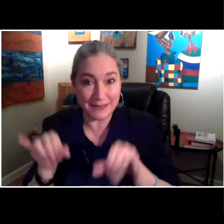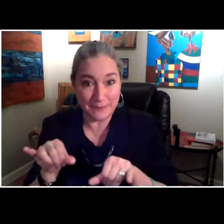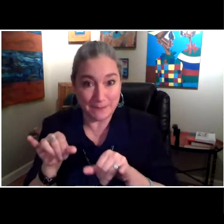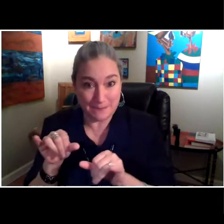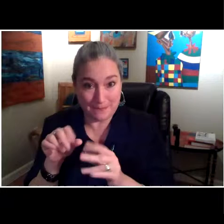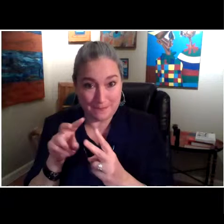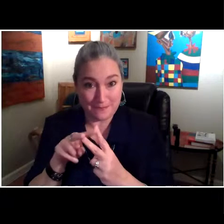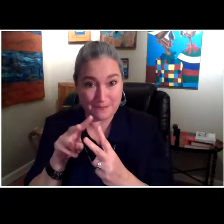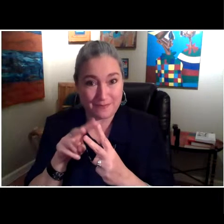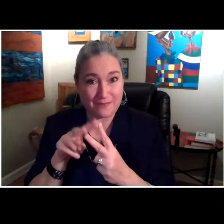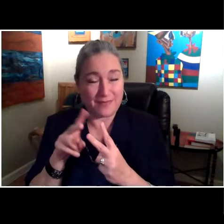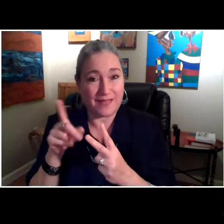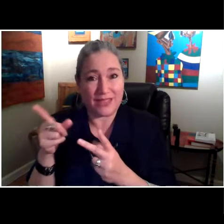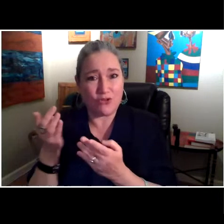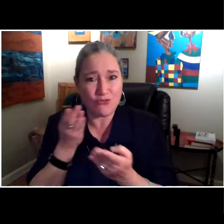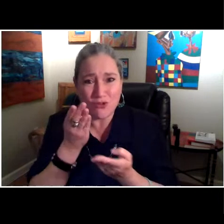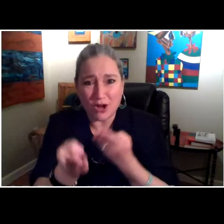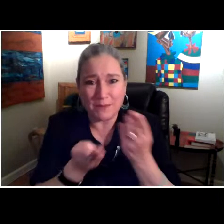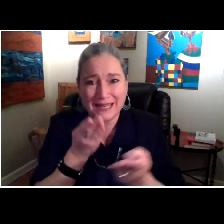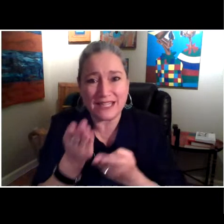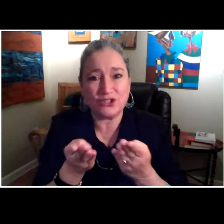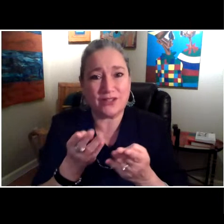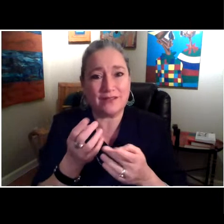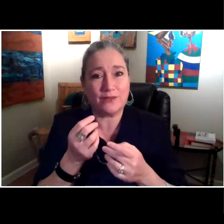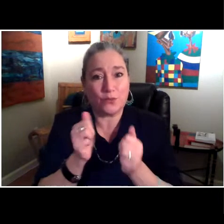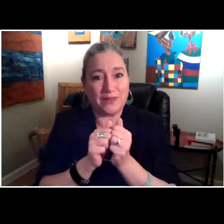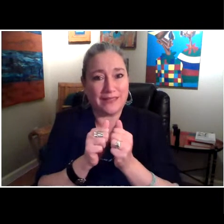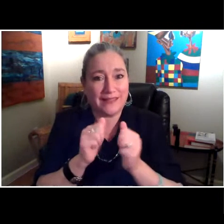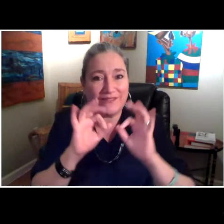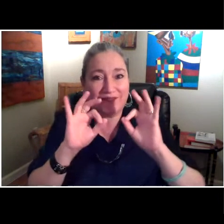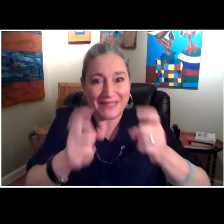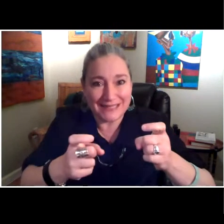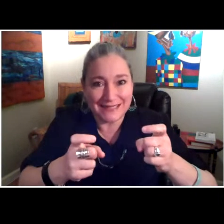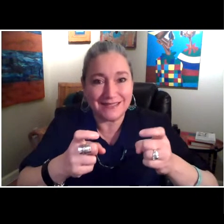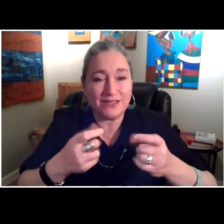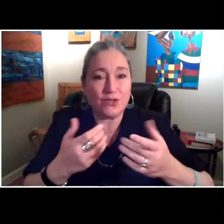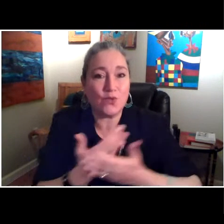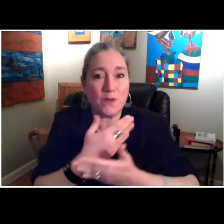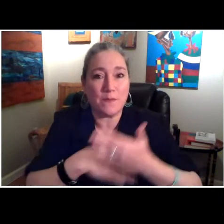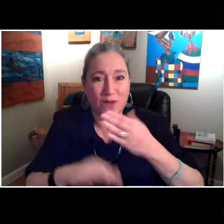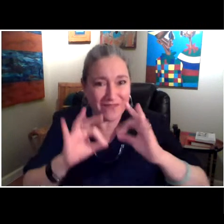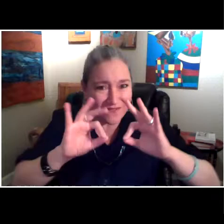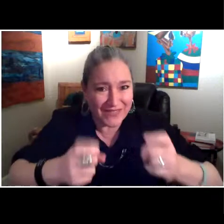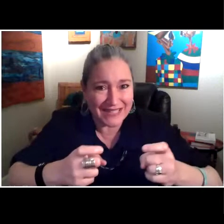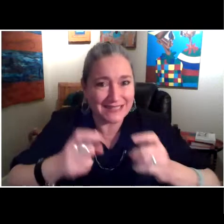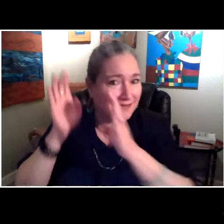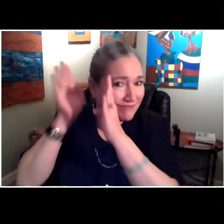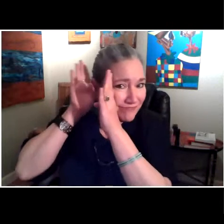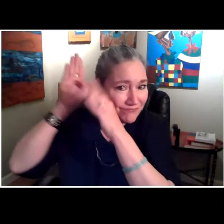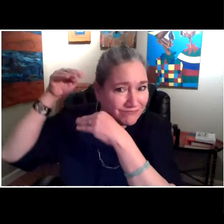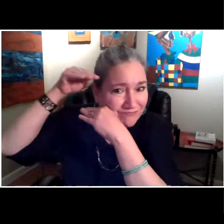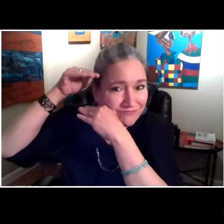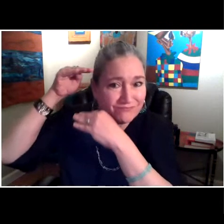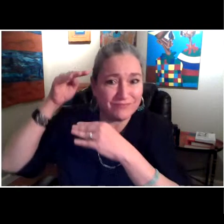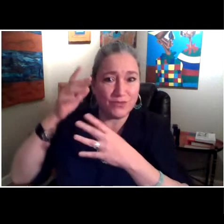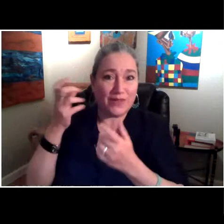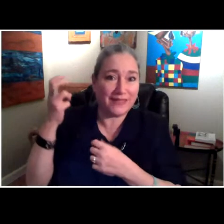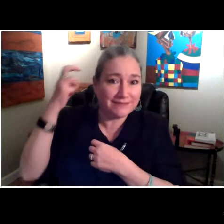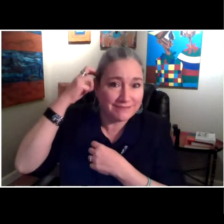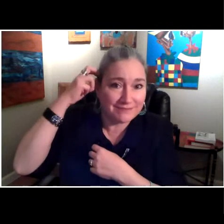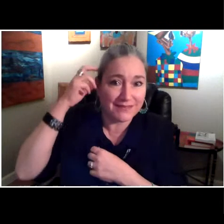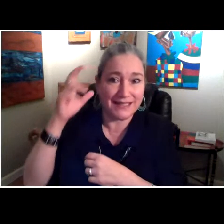it, and also the educational system, their recommendations around